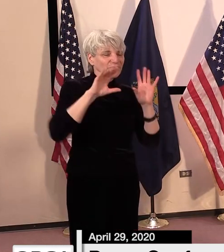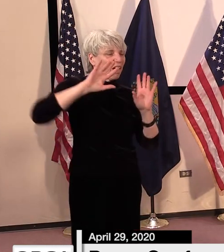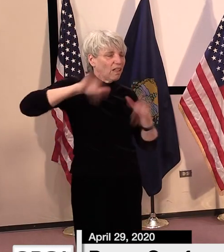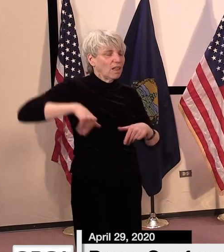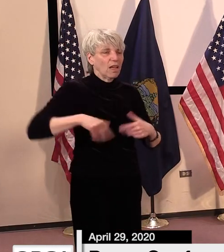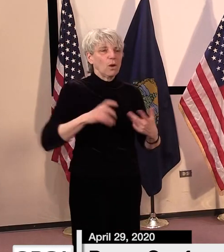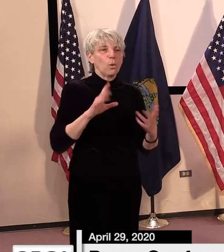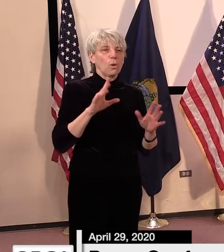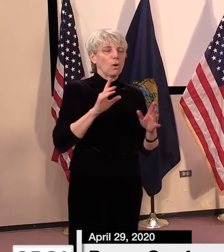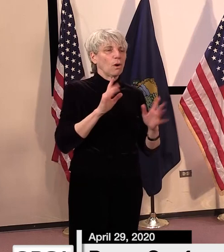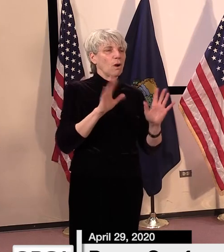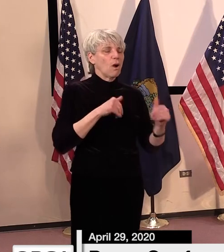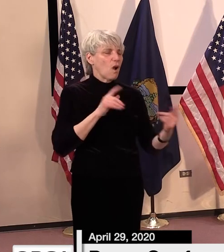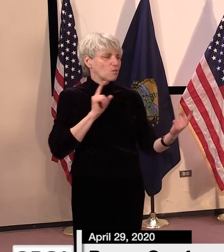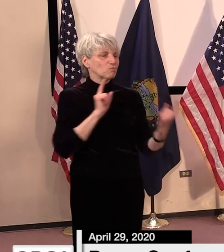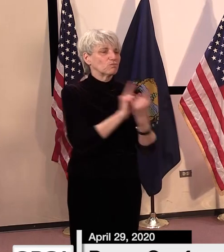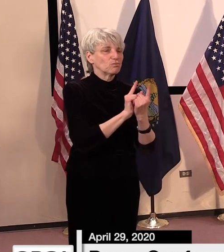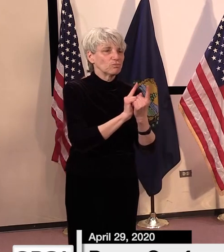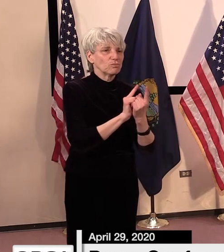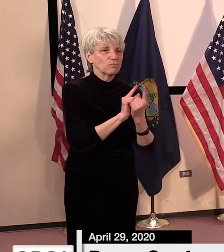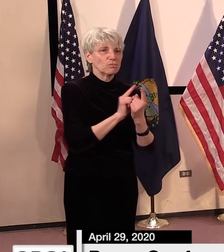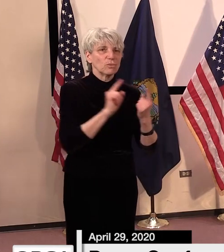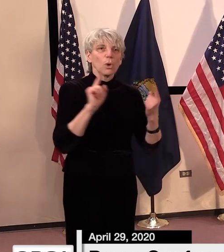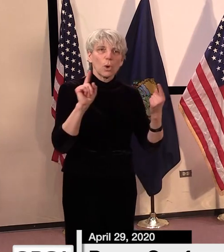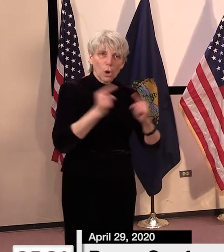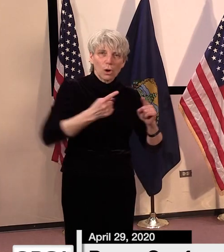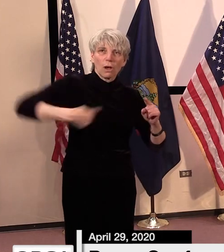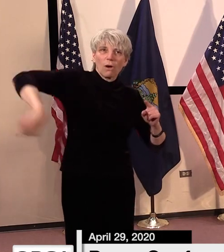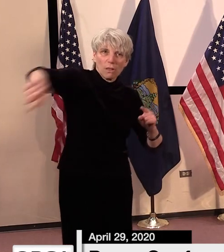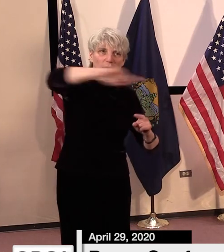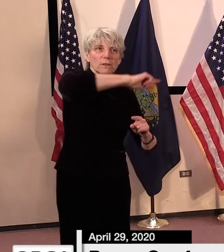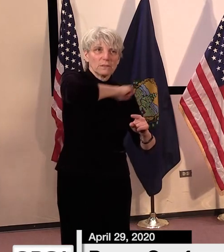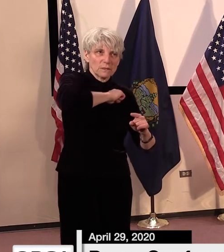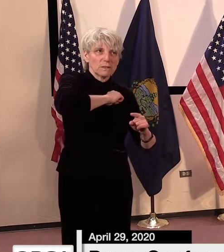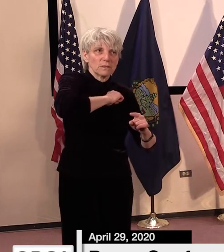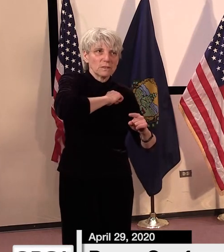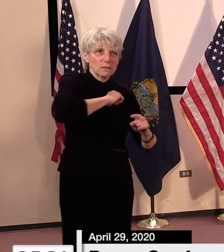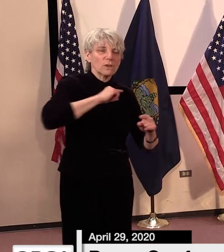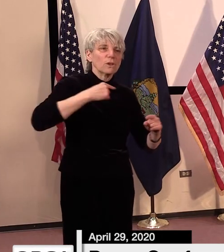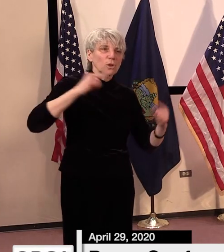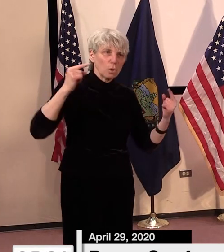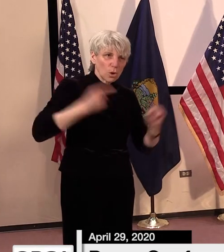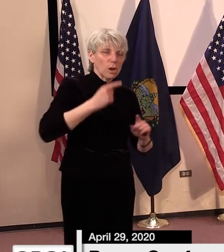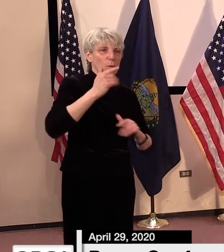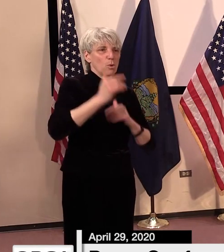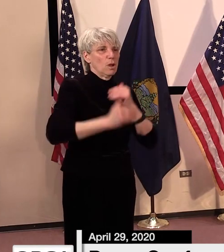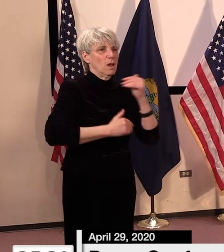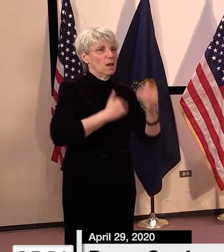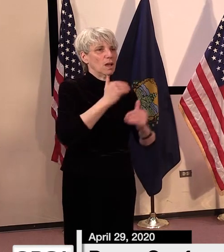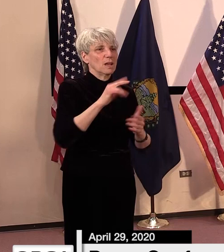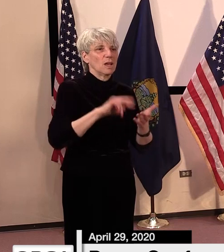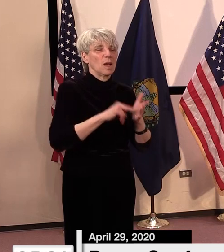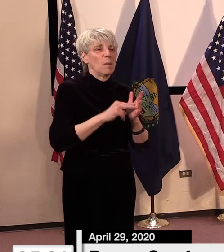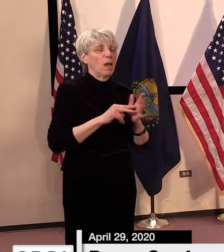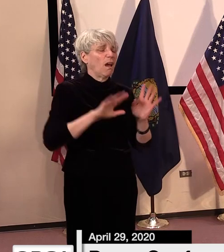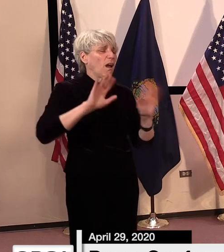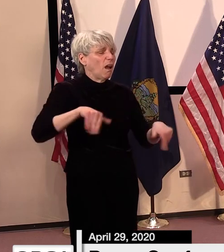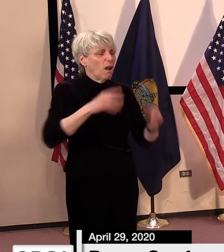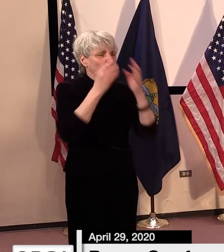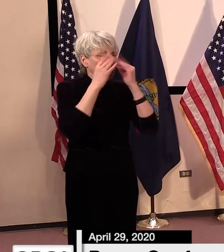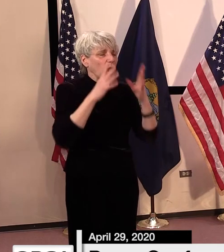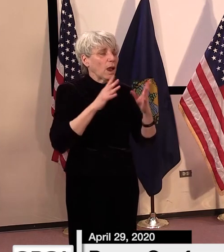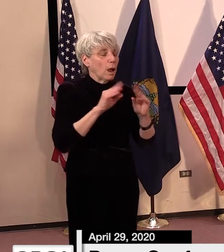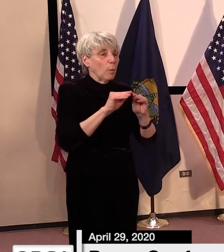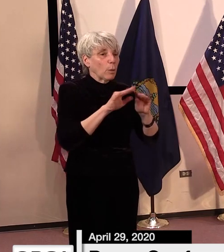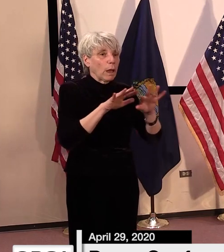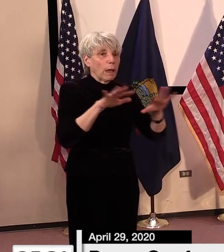socially distancing, you're only hurting the cause. And that's going to result in increased numbers, and that